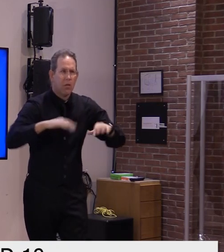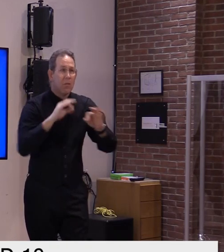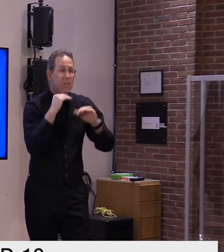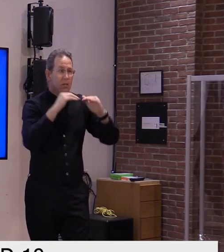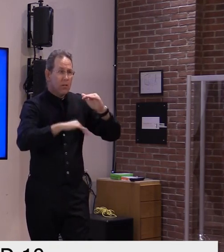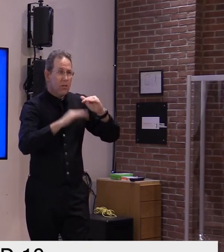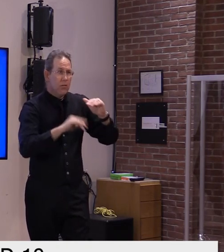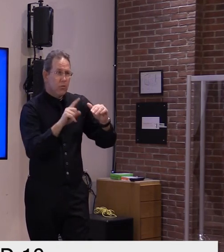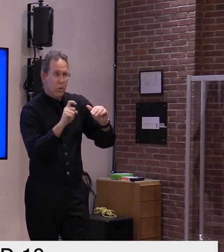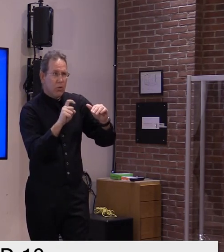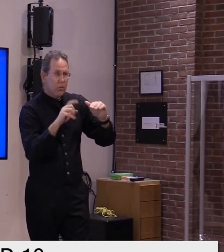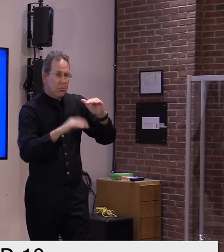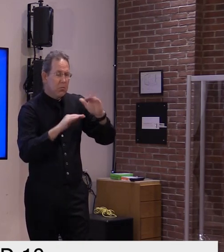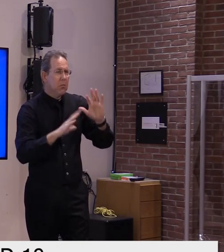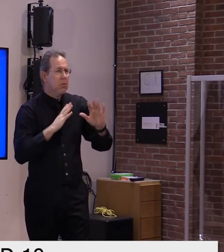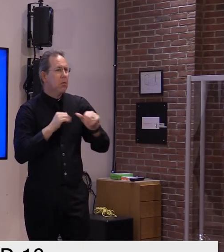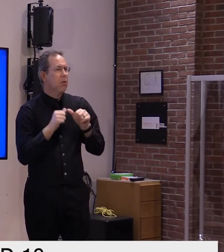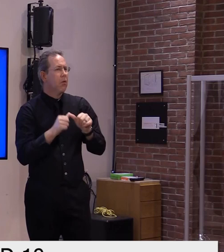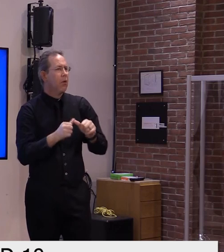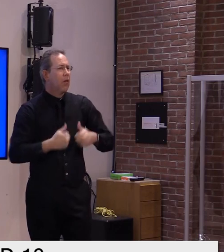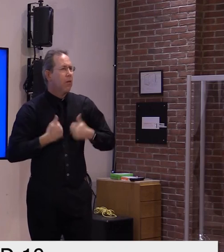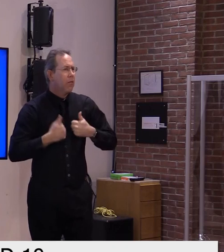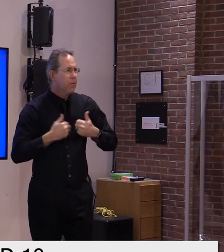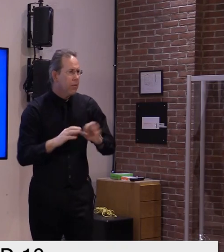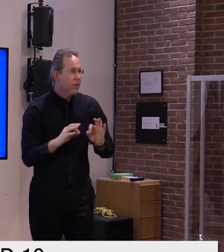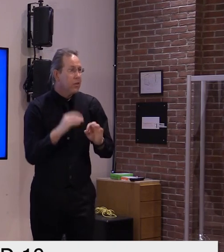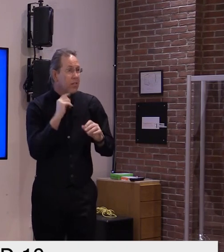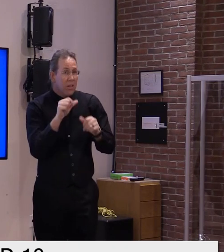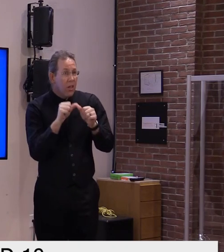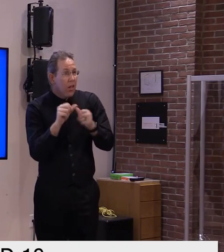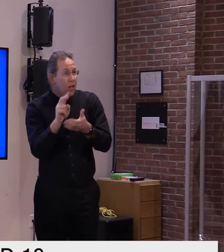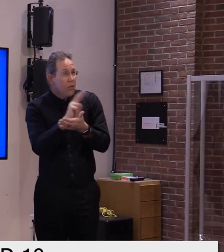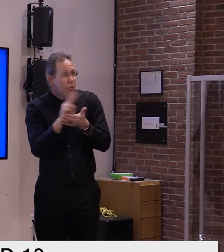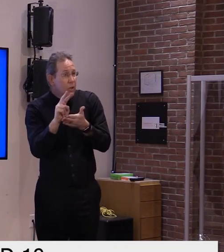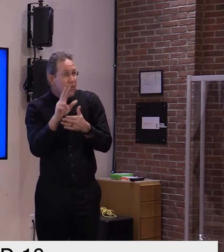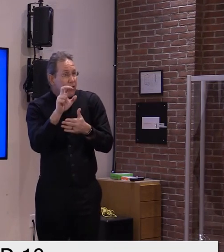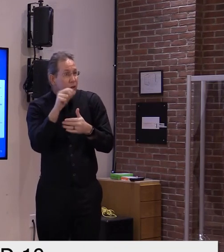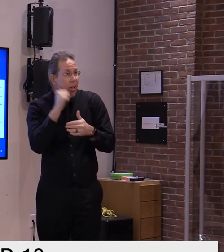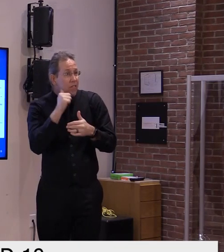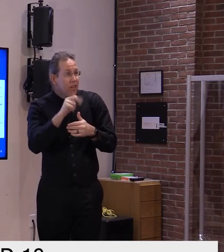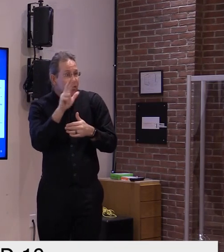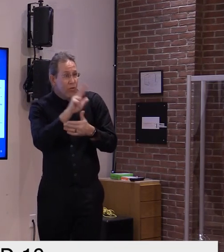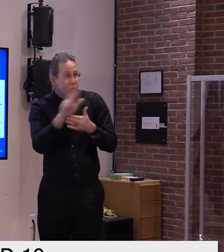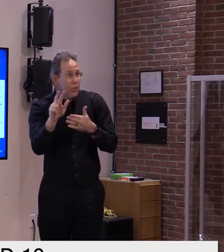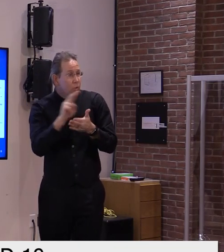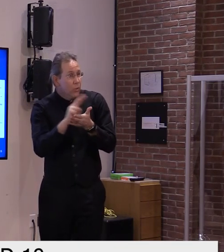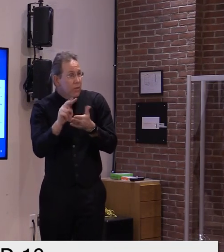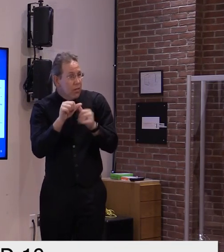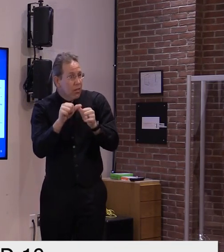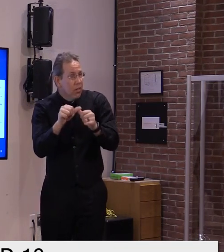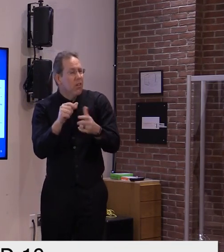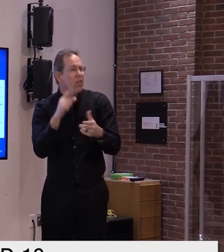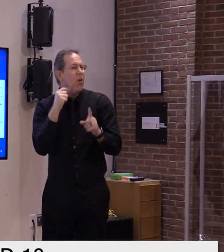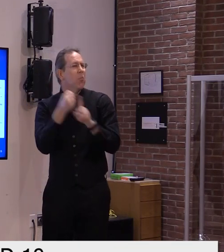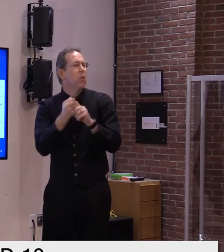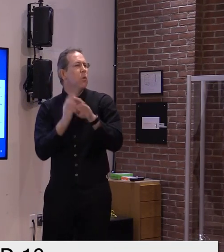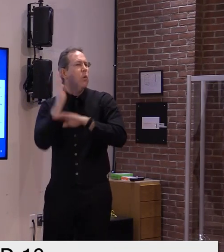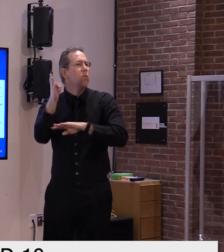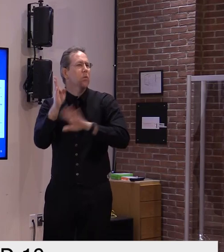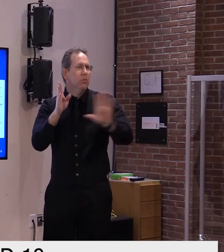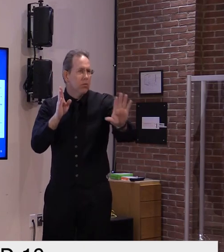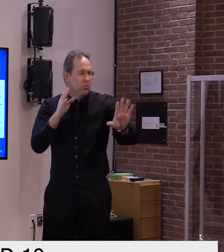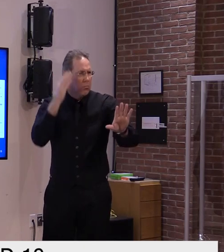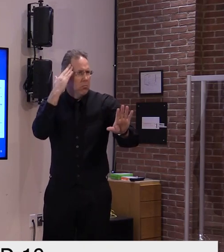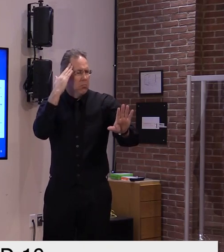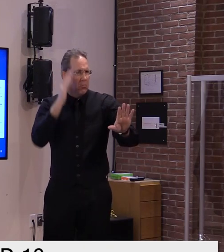14-day period to approach the level of ICU capacity here in Vermont. Again, that's growth that's far beyond what we're